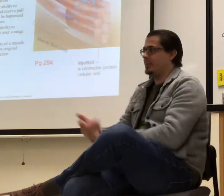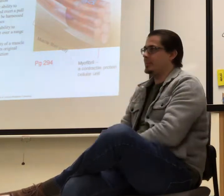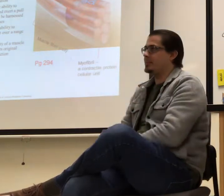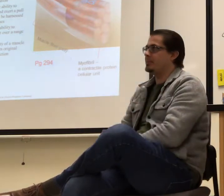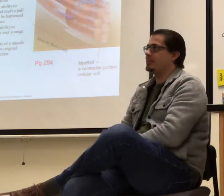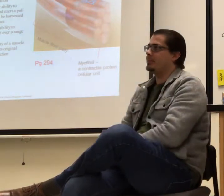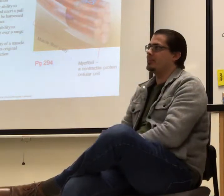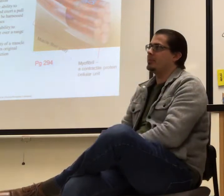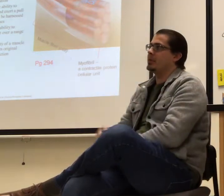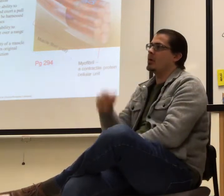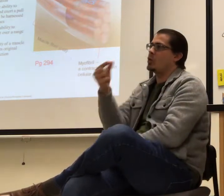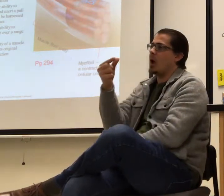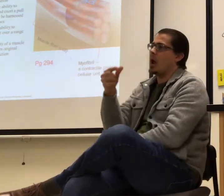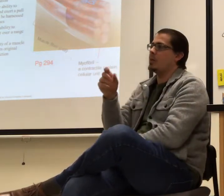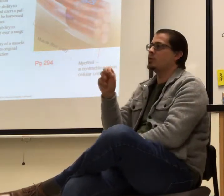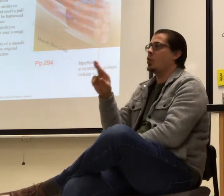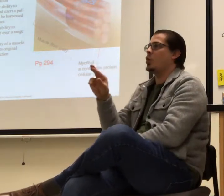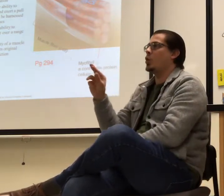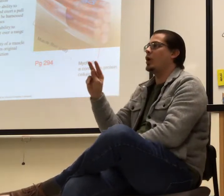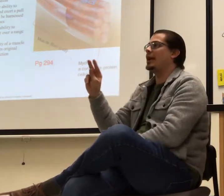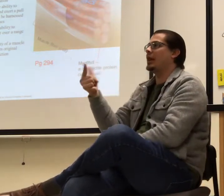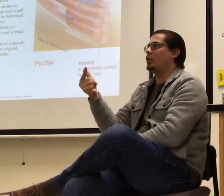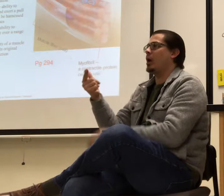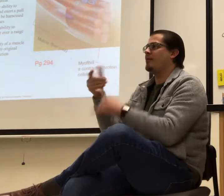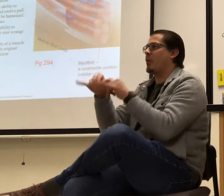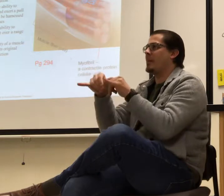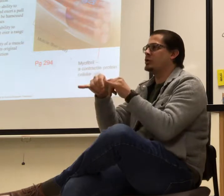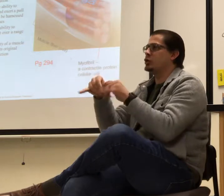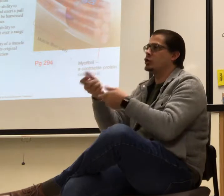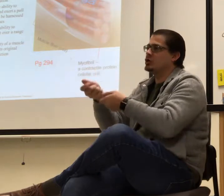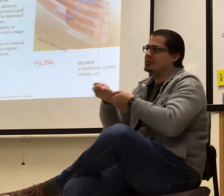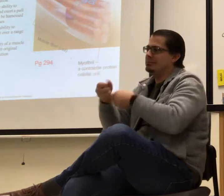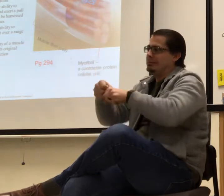Grams or kilograms of tension,